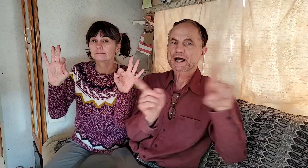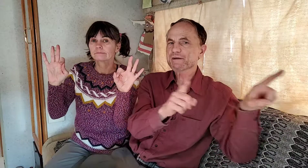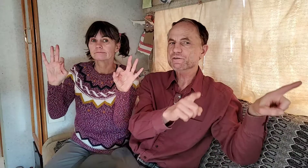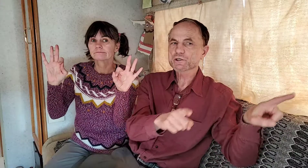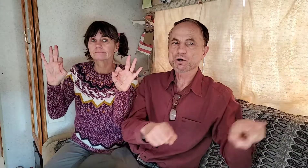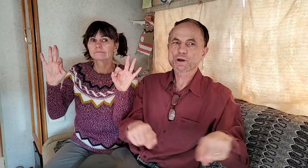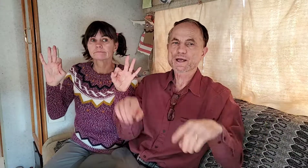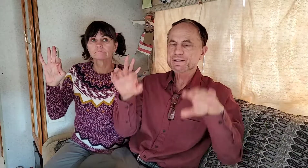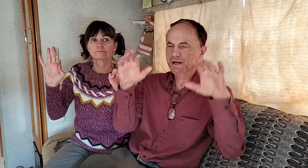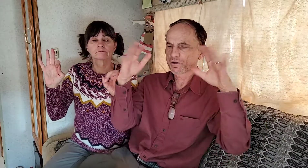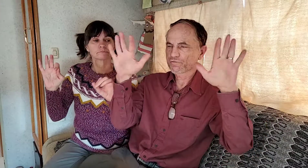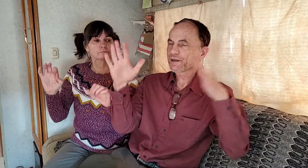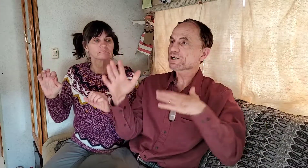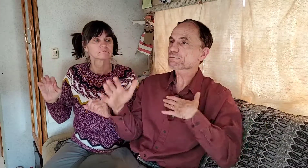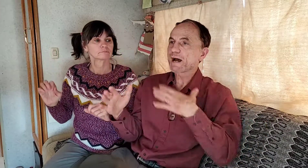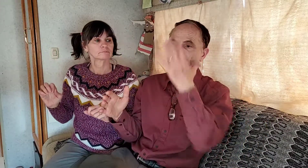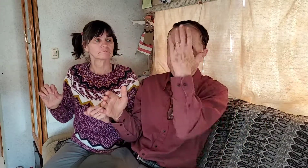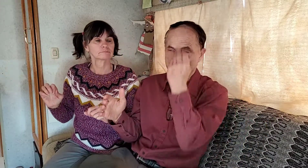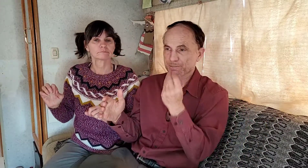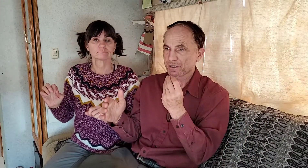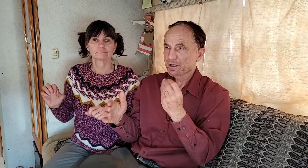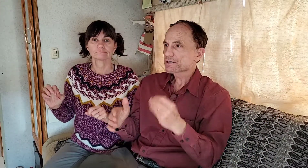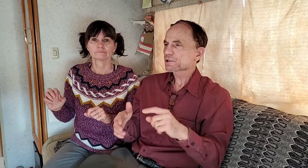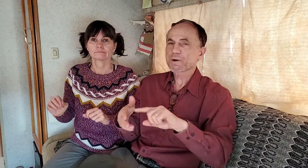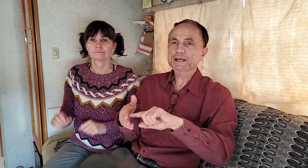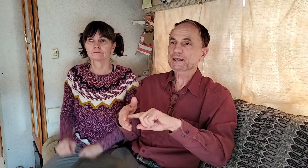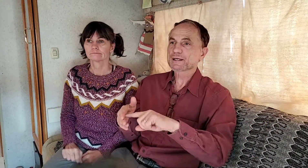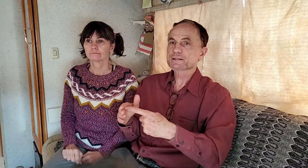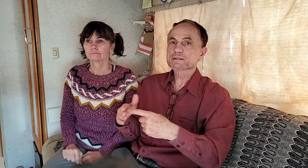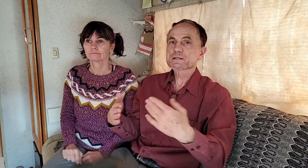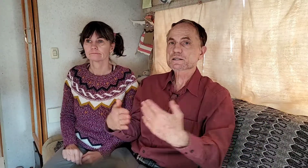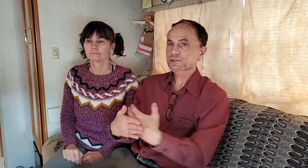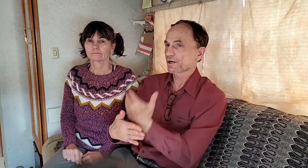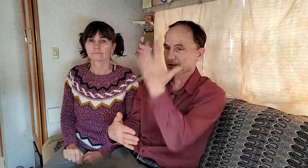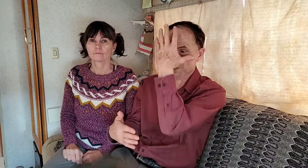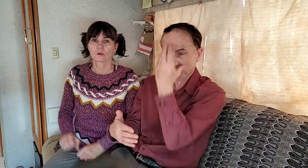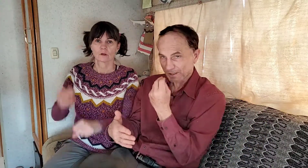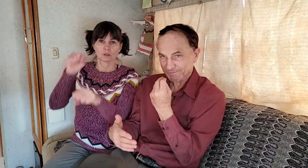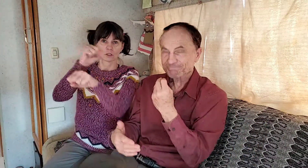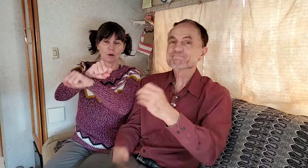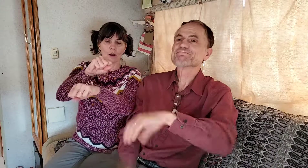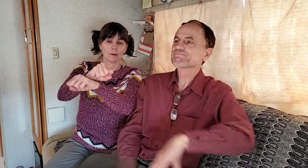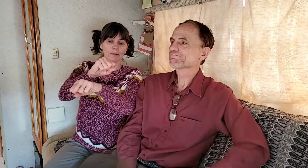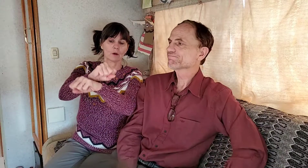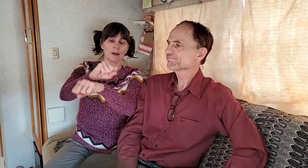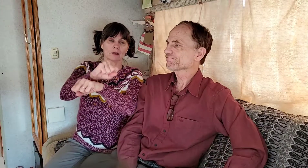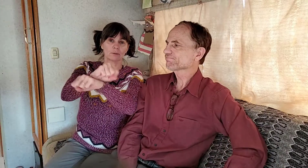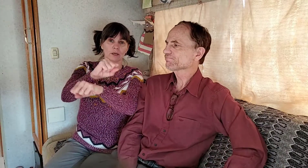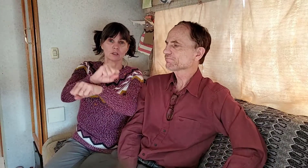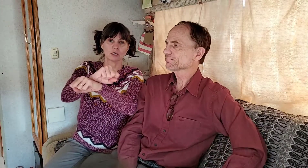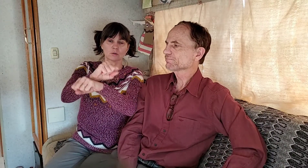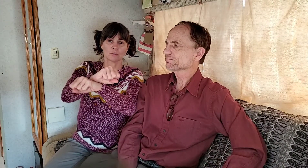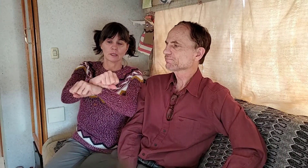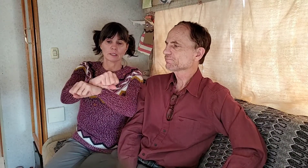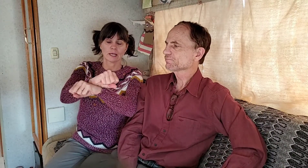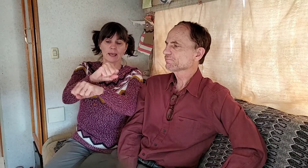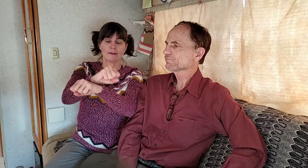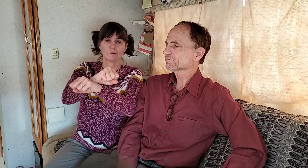to go and finish my nap so I can start a new one. So I'm going to go back a little bit. This would be the slave and